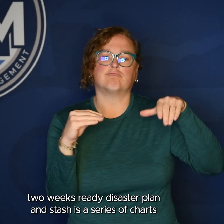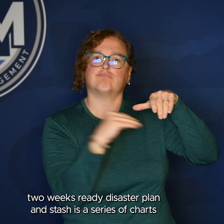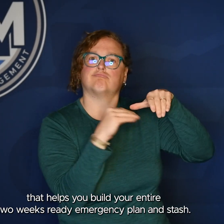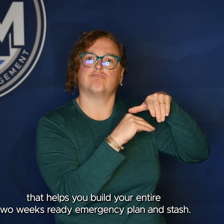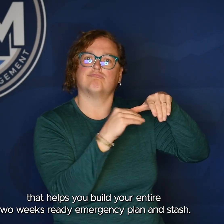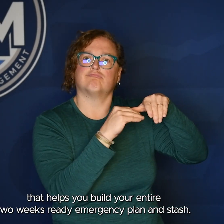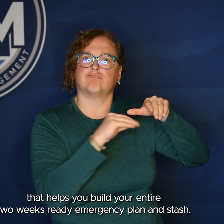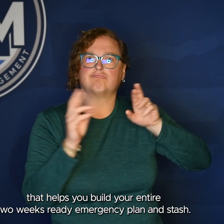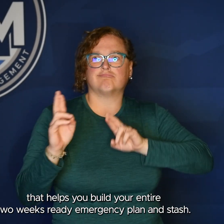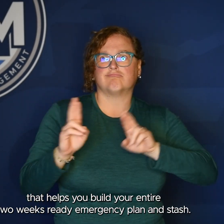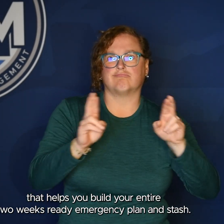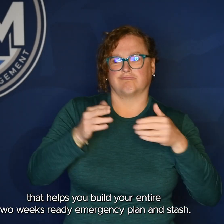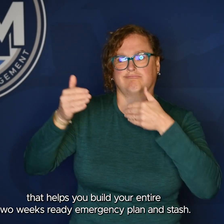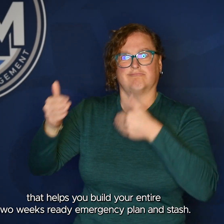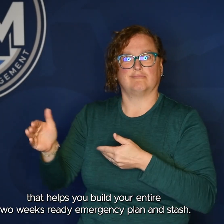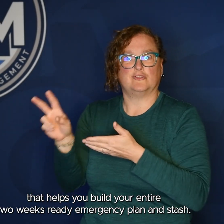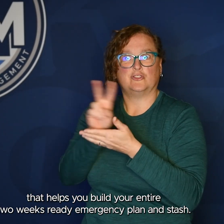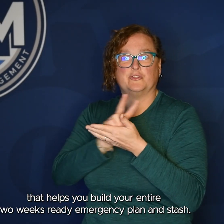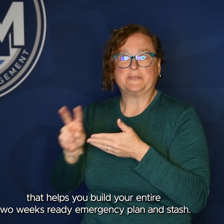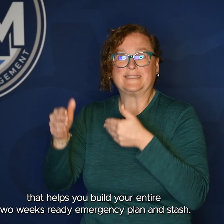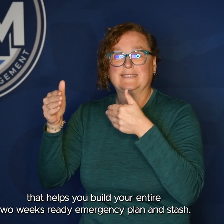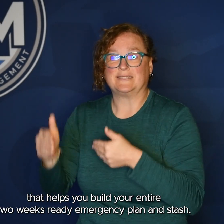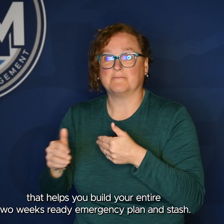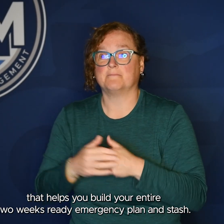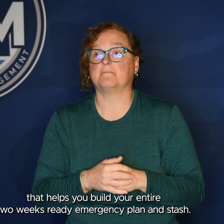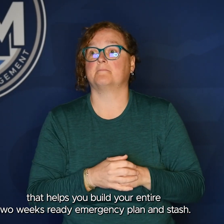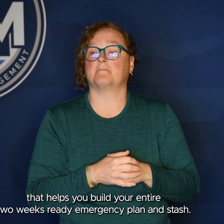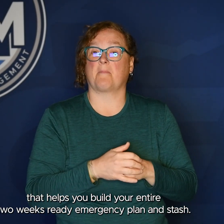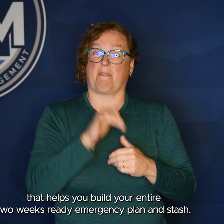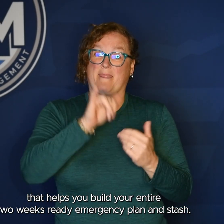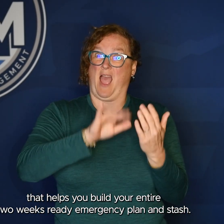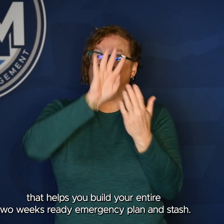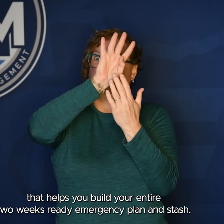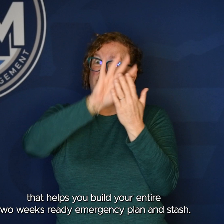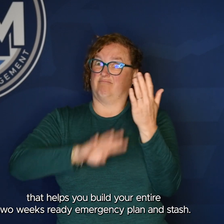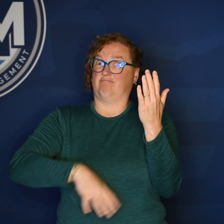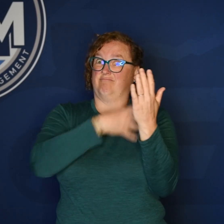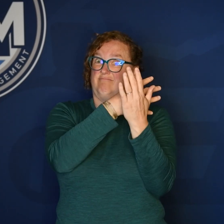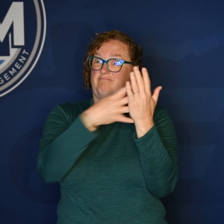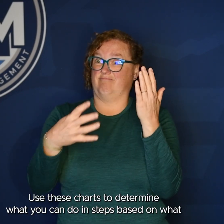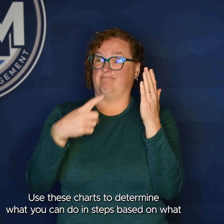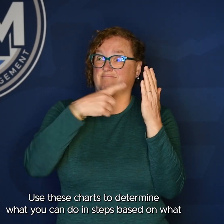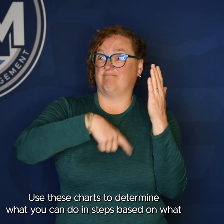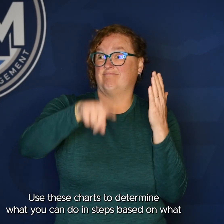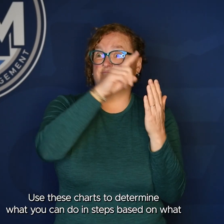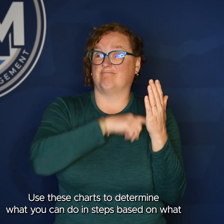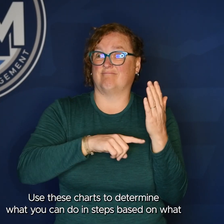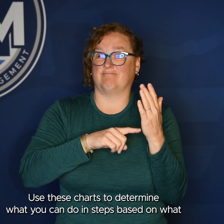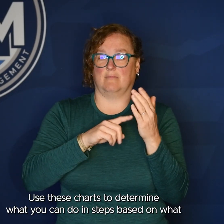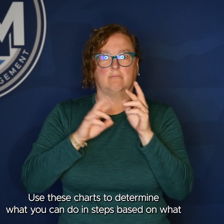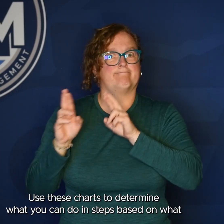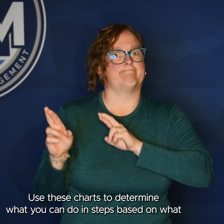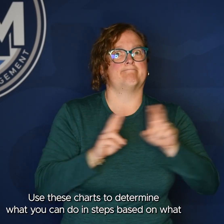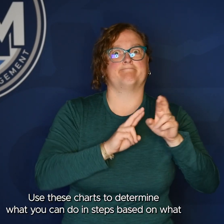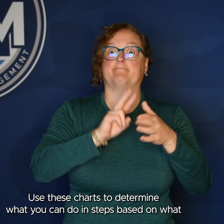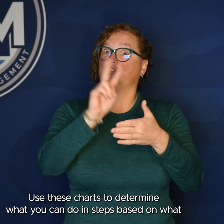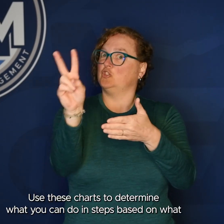charts that helps you build your entire 2 weeks ready emergency plan and stash. Use these charts to determine what you can do